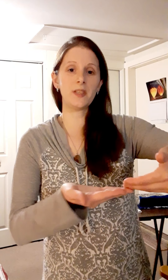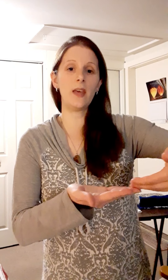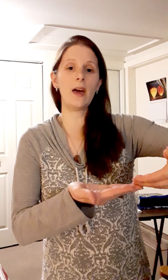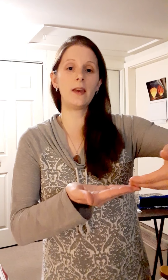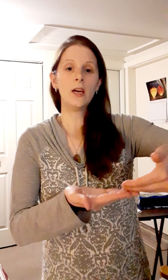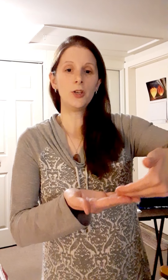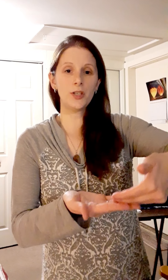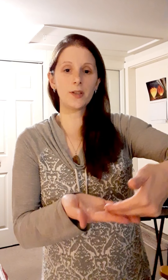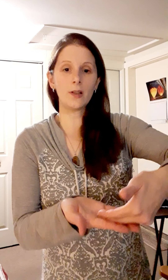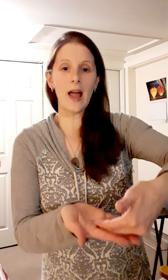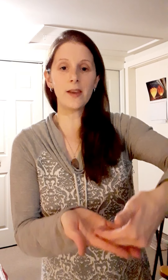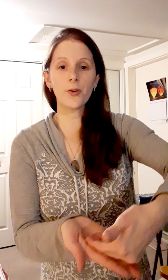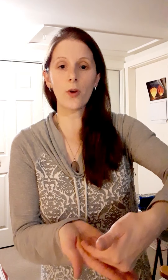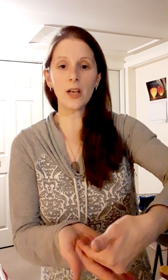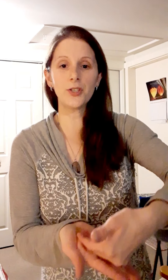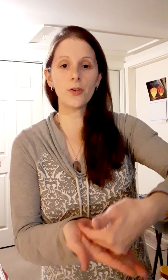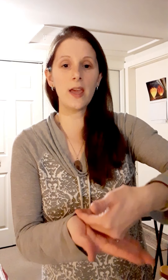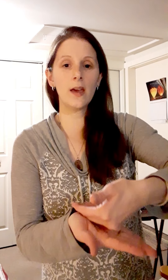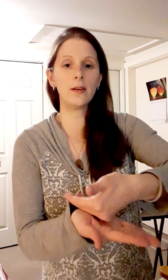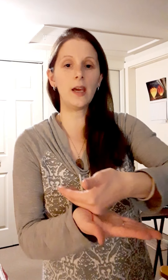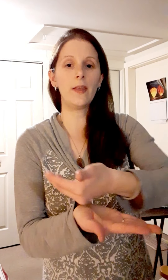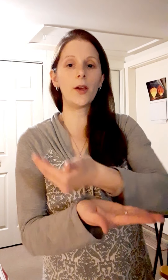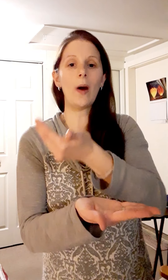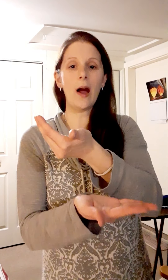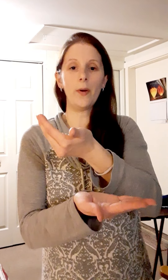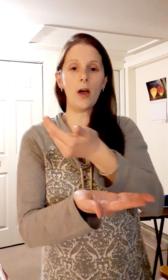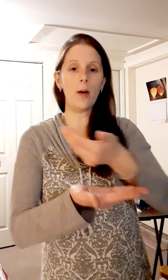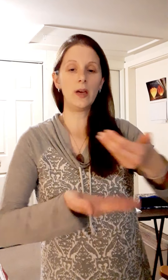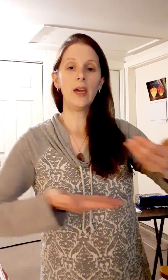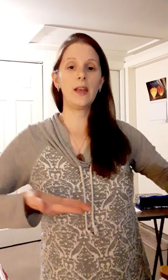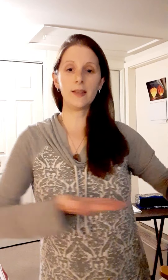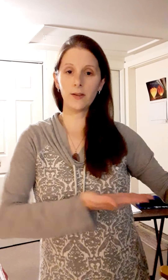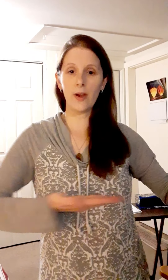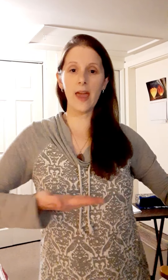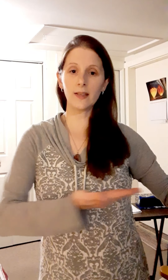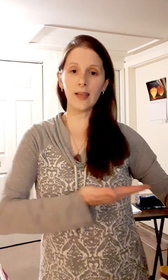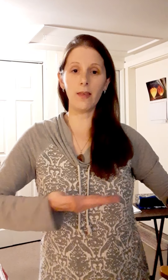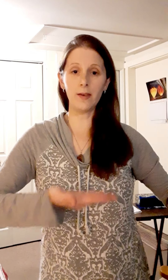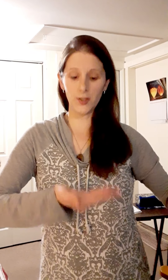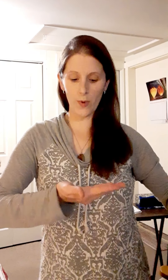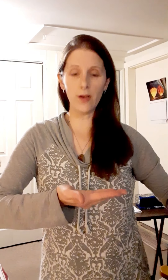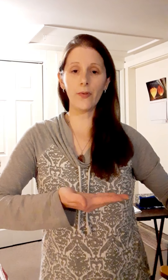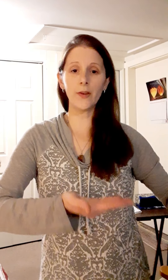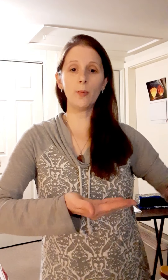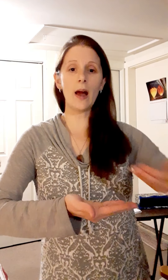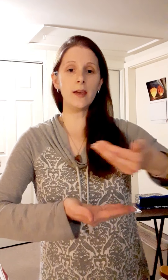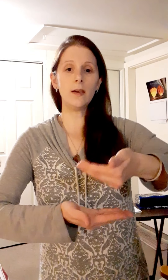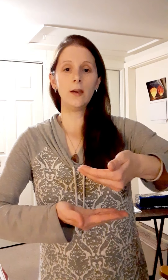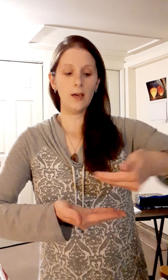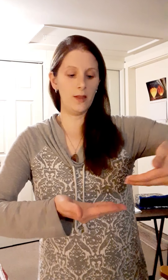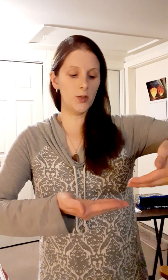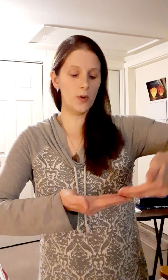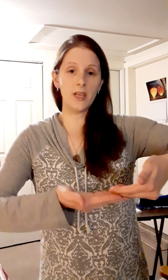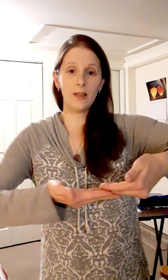and then just glide it across your hand and then go out and up. And it's your hand is laying this way in front of your body, and this one's the